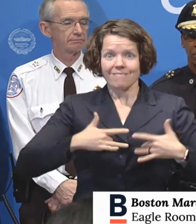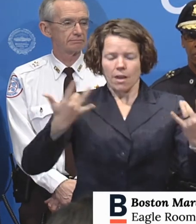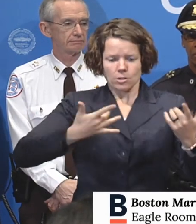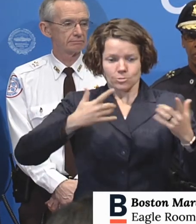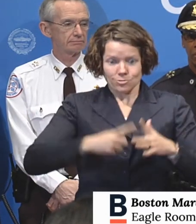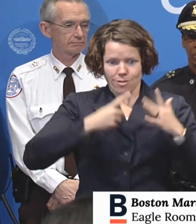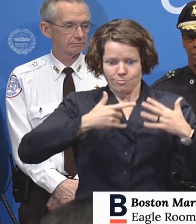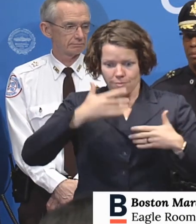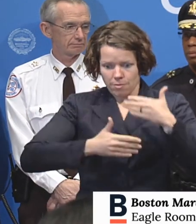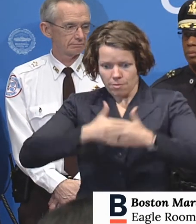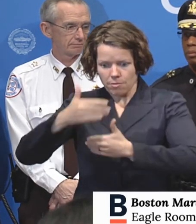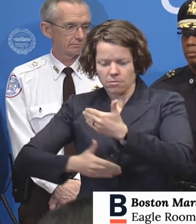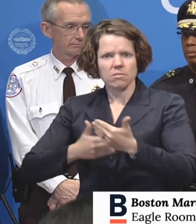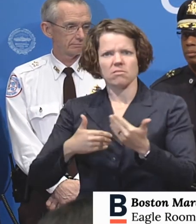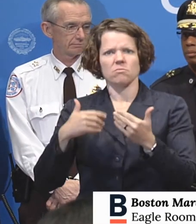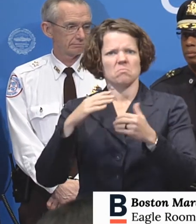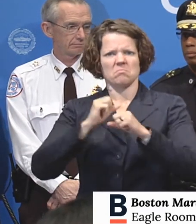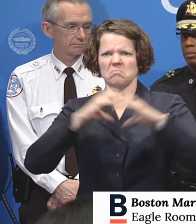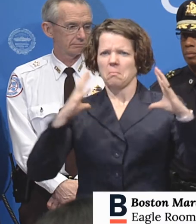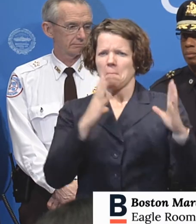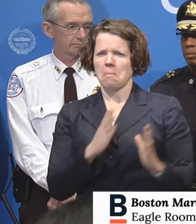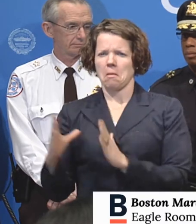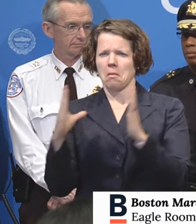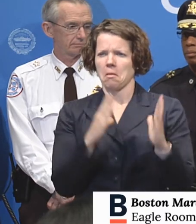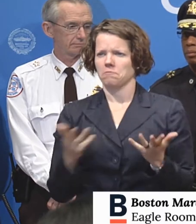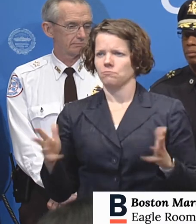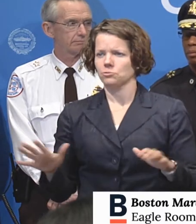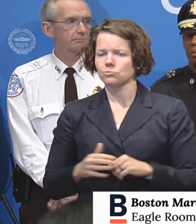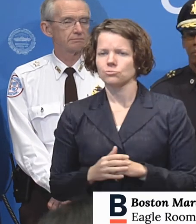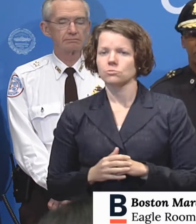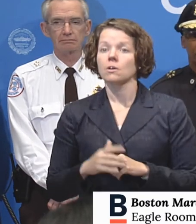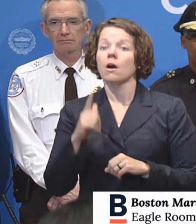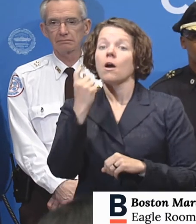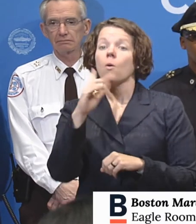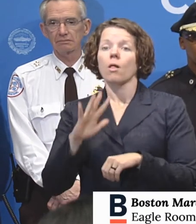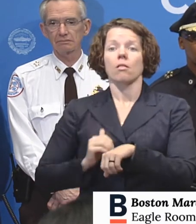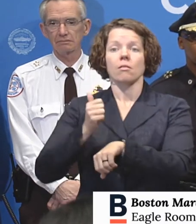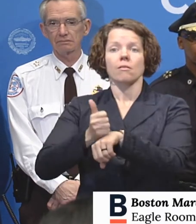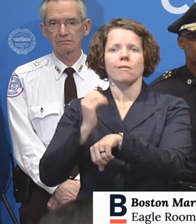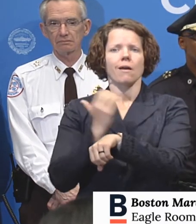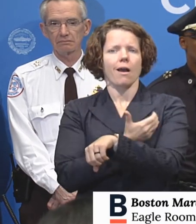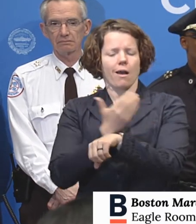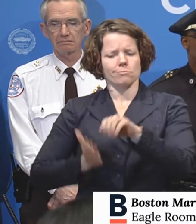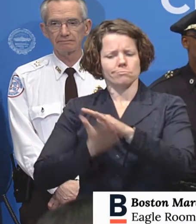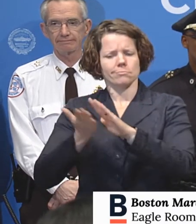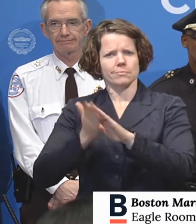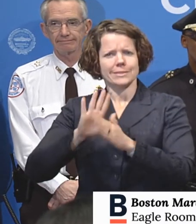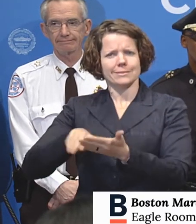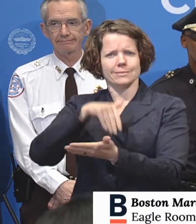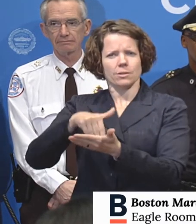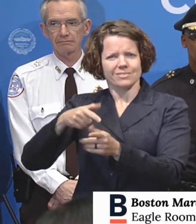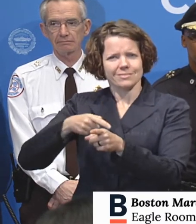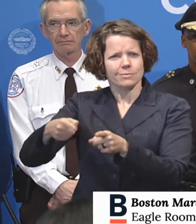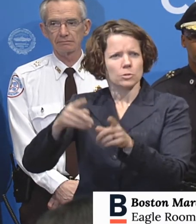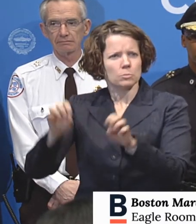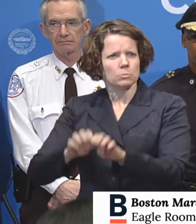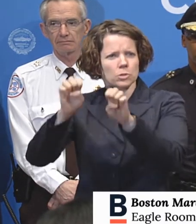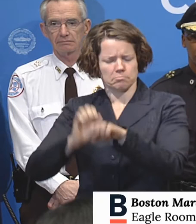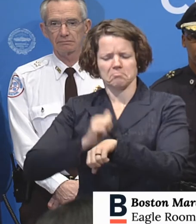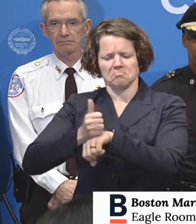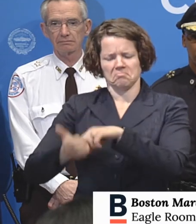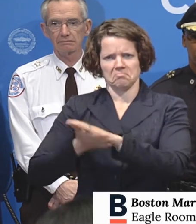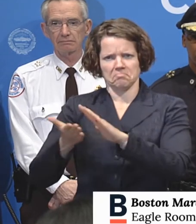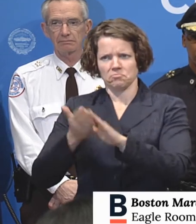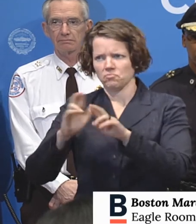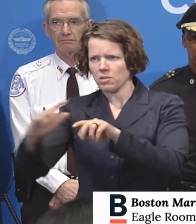our Emergency Operations Center to coordinate with all of our city and state agencies. We've been working closely with the BAA and our neighboring